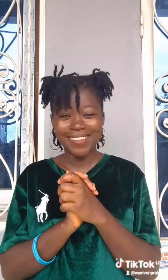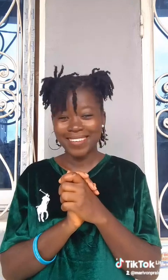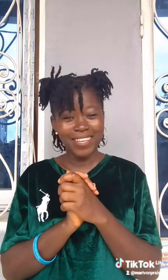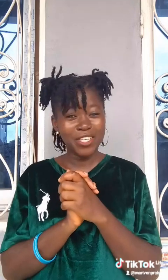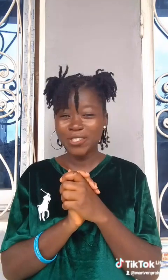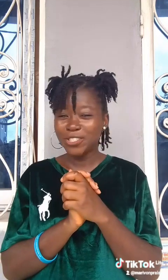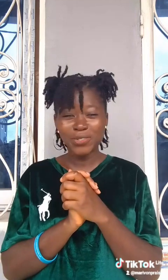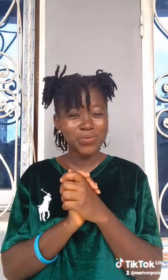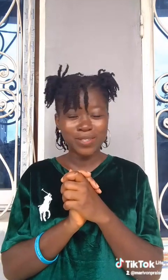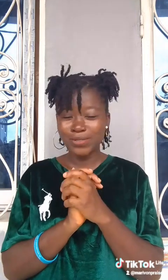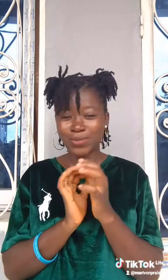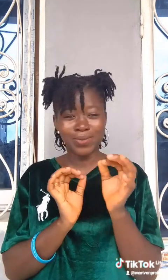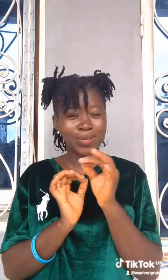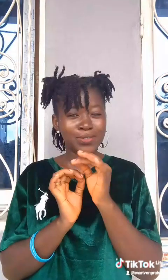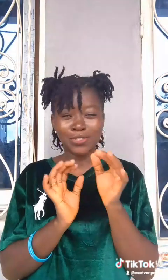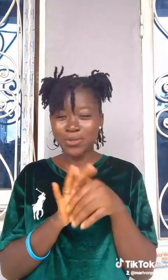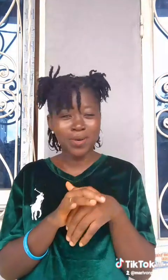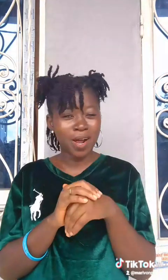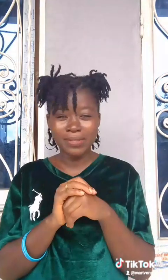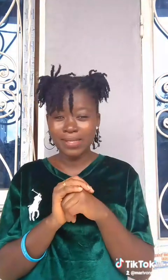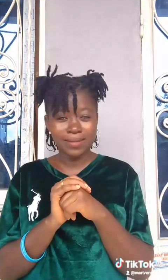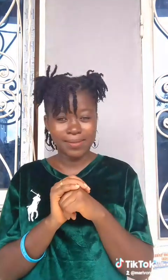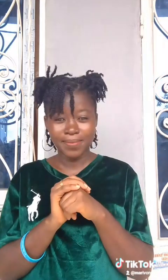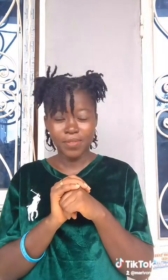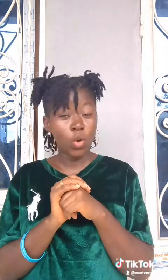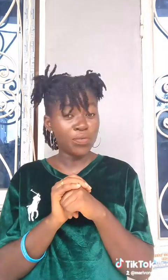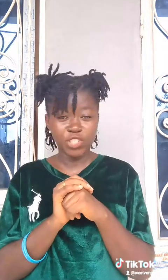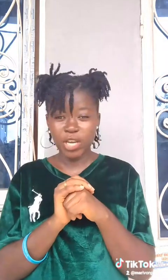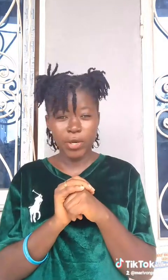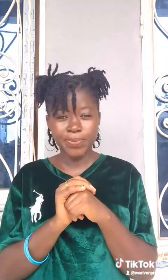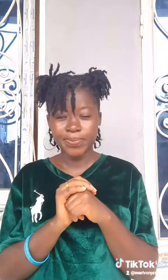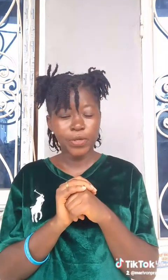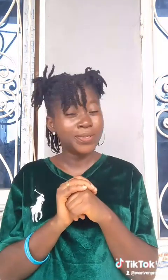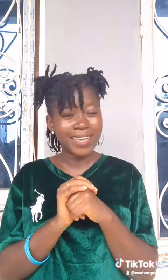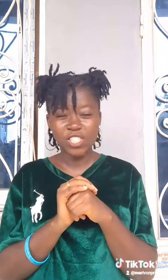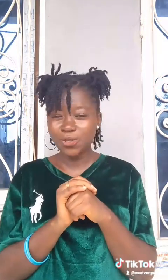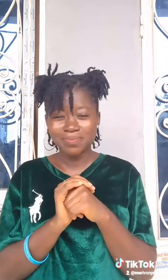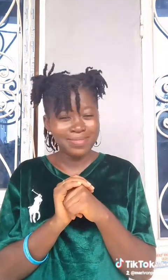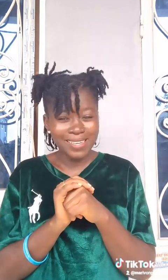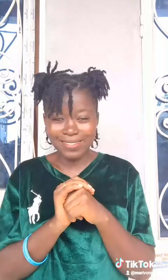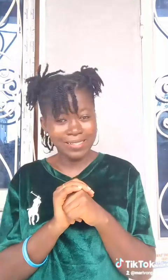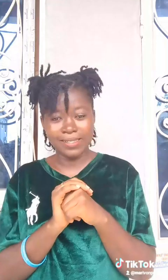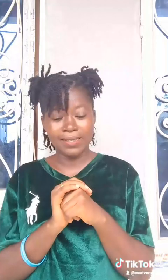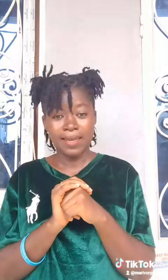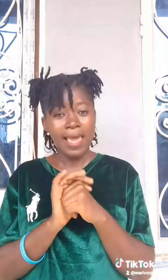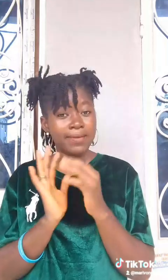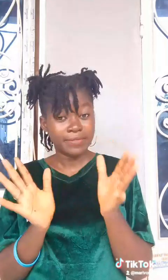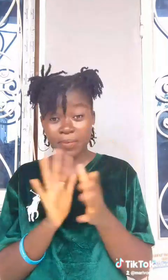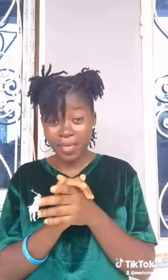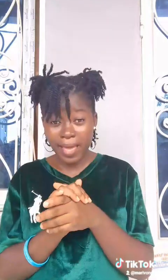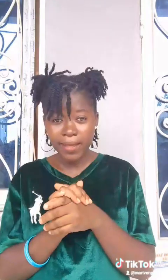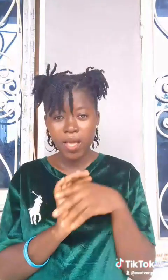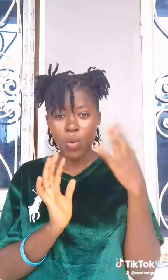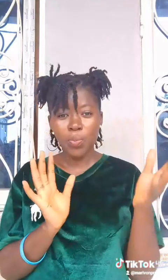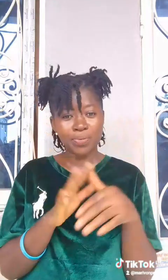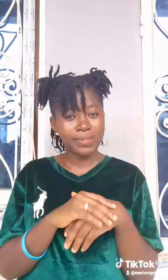Immediately. You don't just want to joke around with it. Go for checkup. Go get tested. And from there, we'll